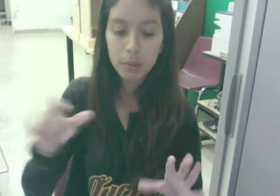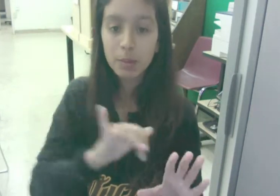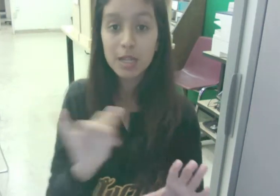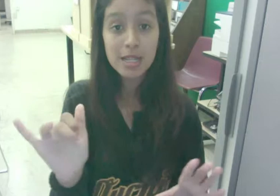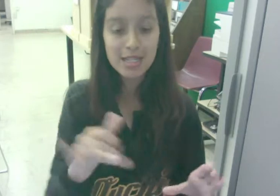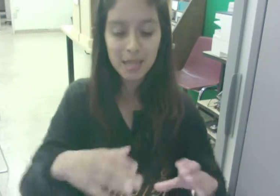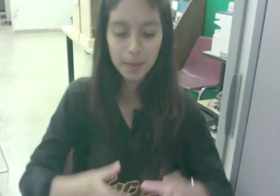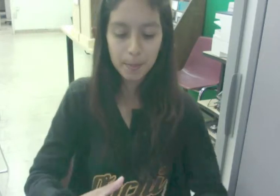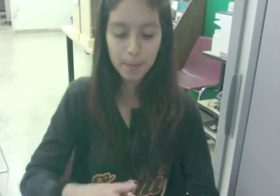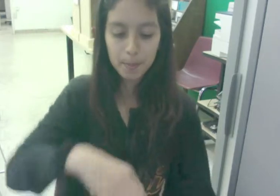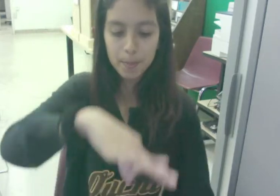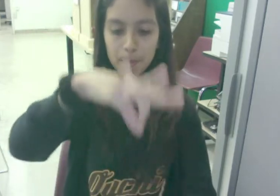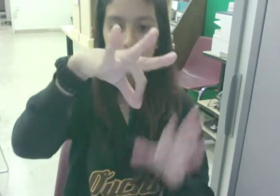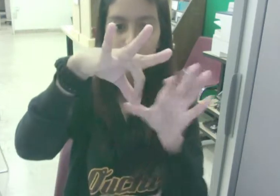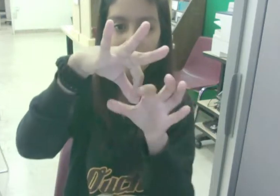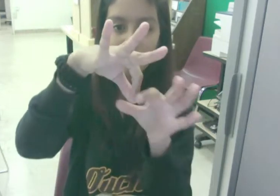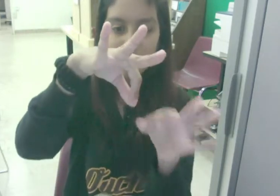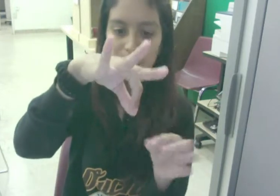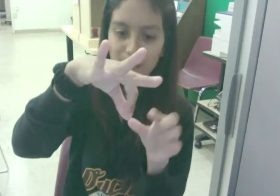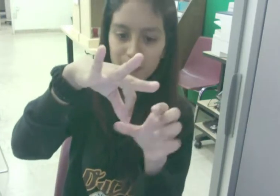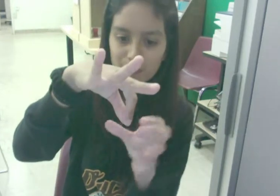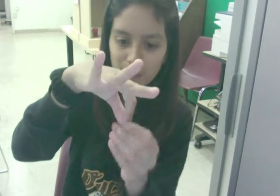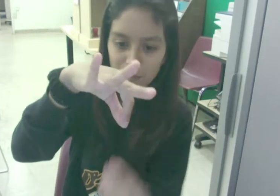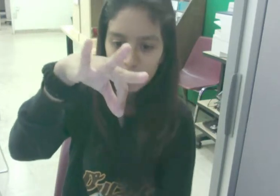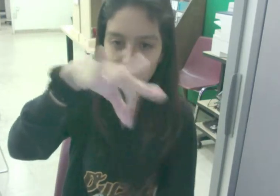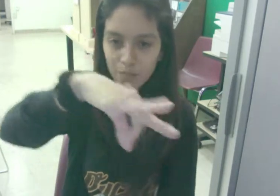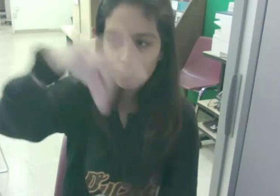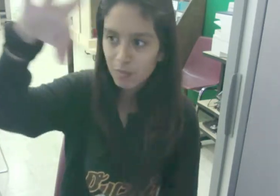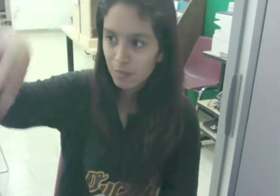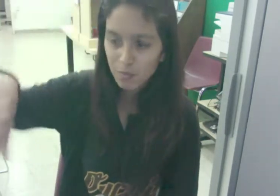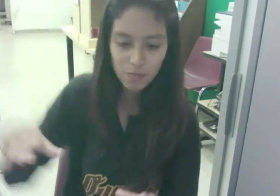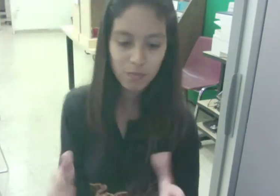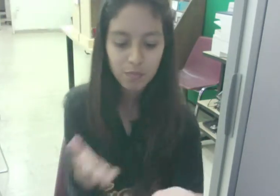pieces, and then you cut it the opposite way into small squares.